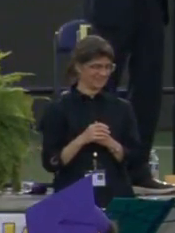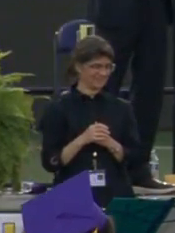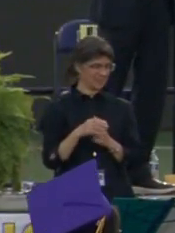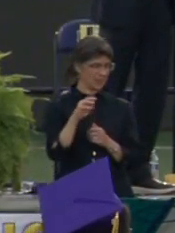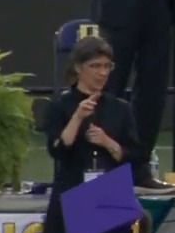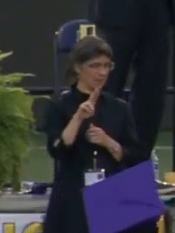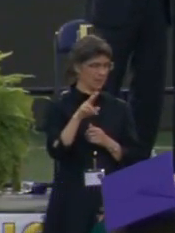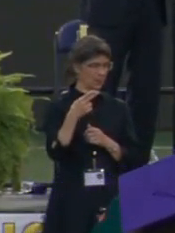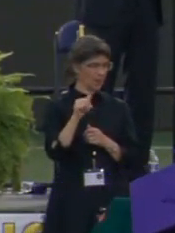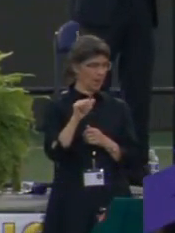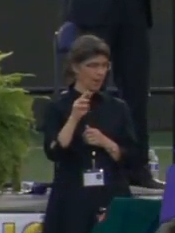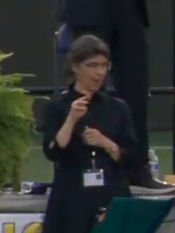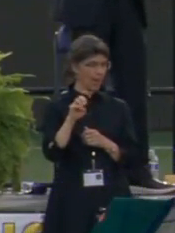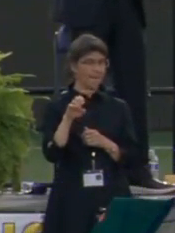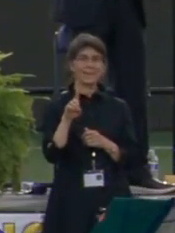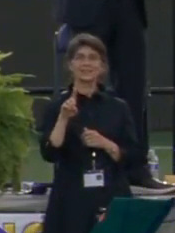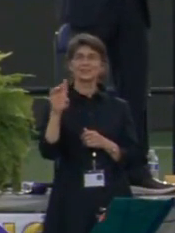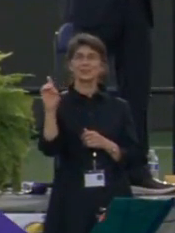Mohammed Drame.